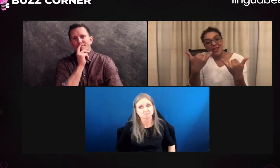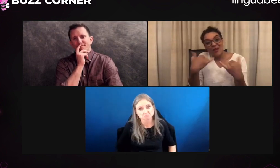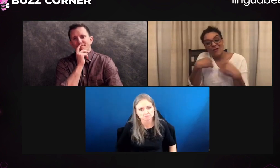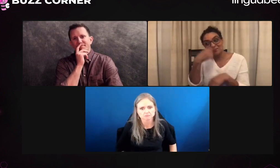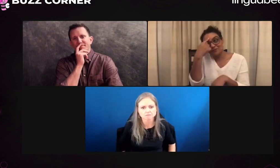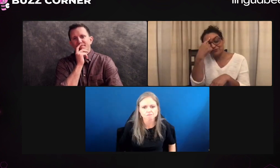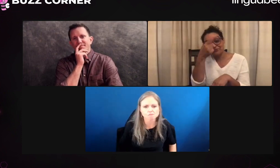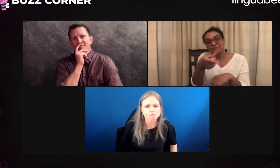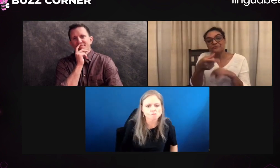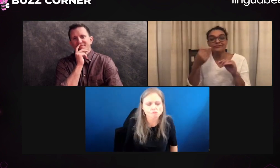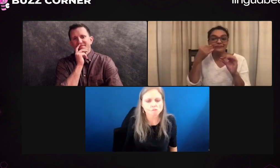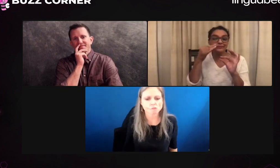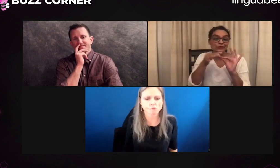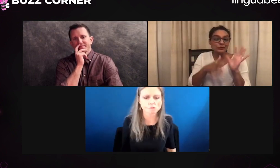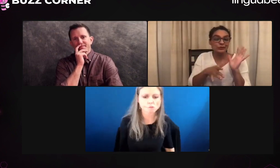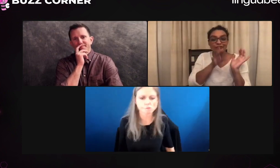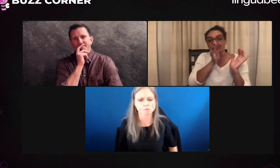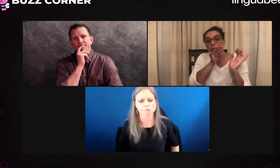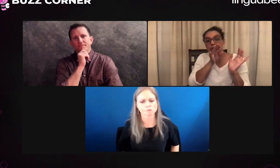that's a dream to never come.